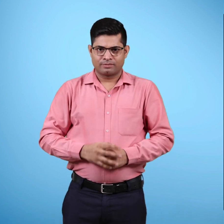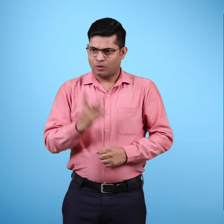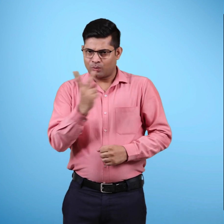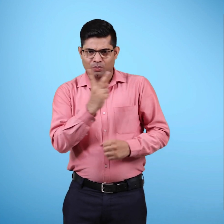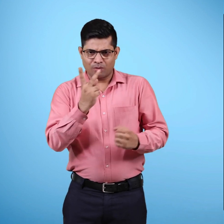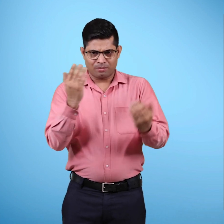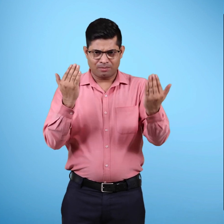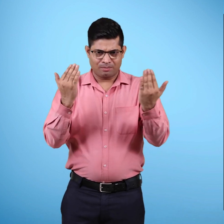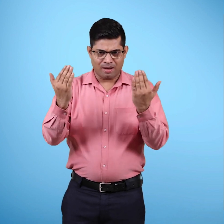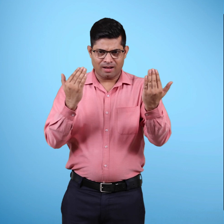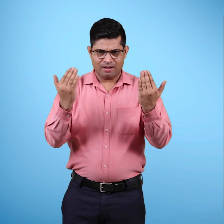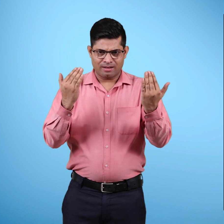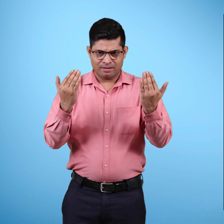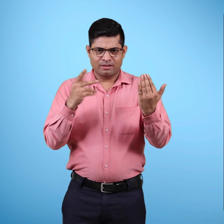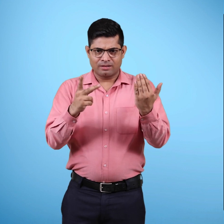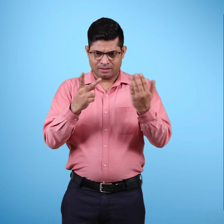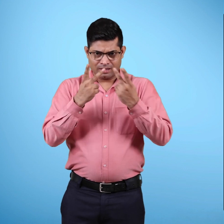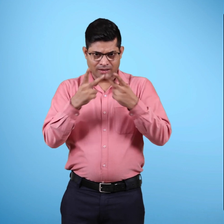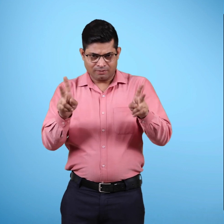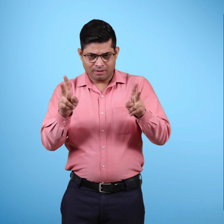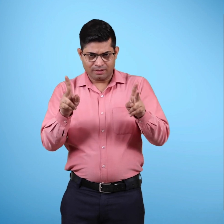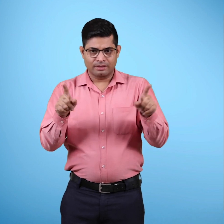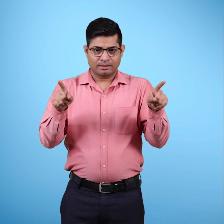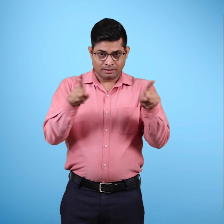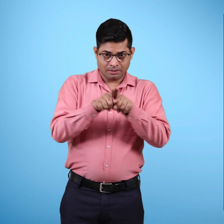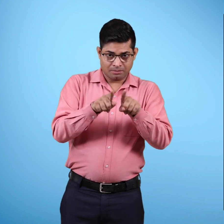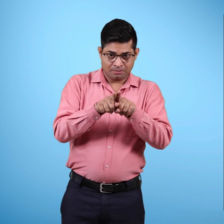or those in figure 7.16b?